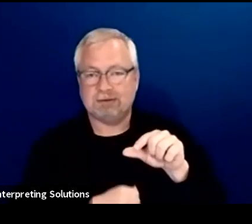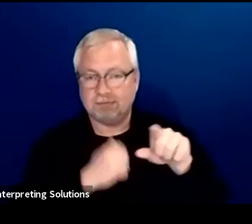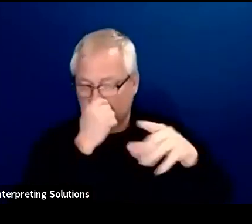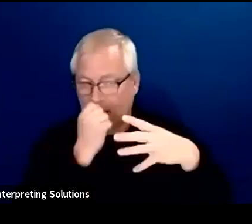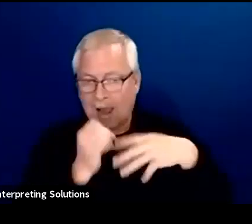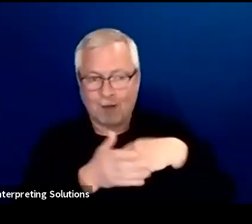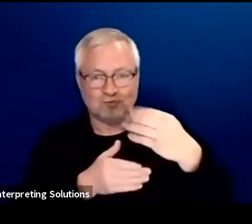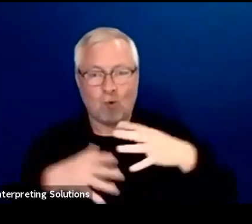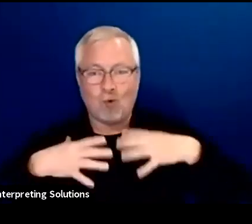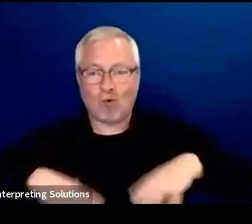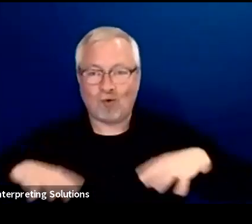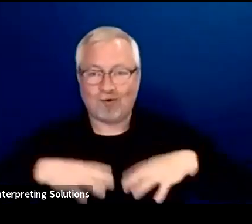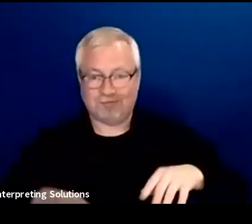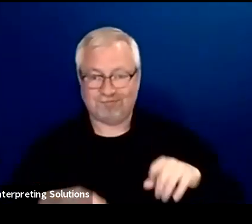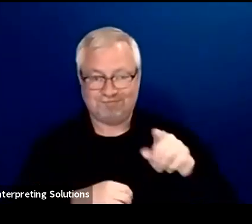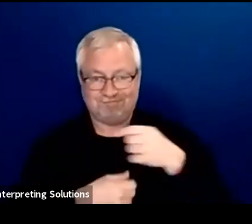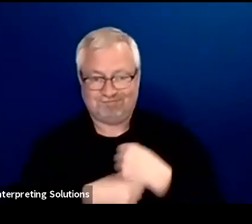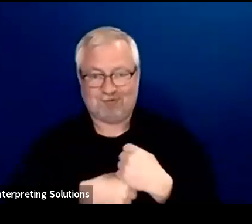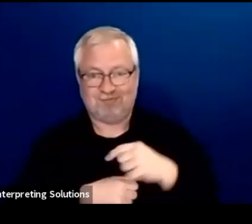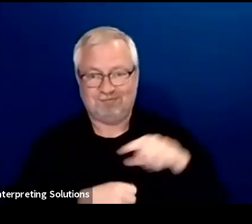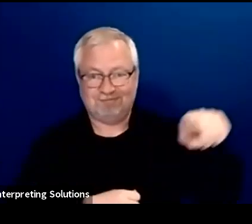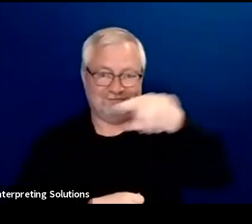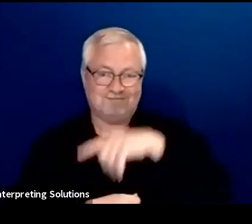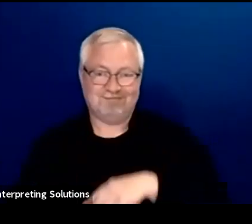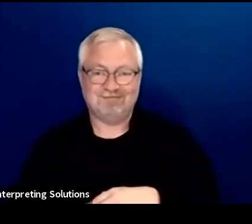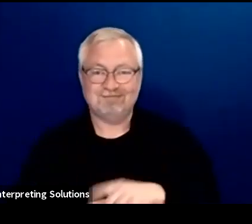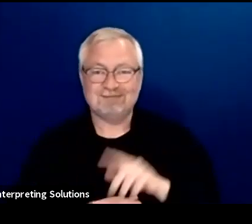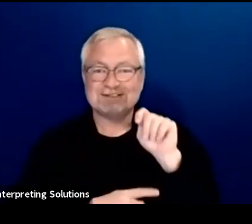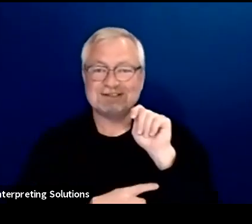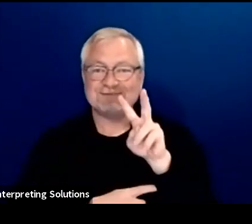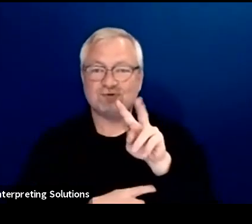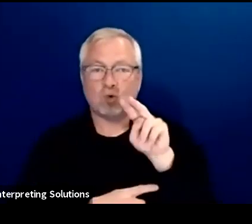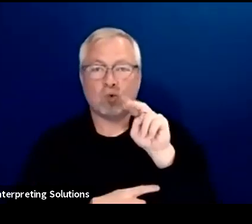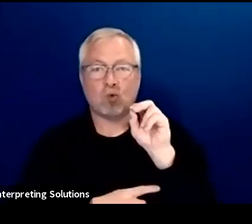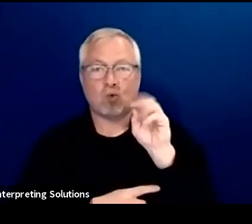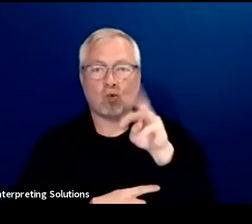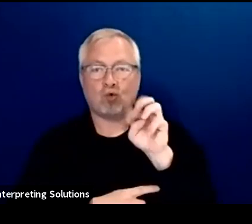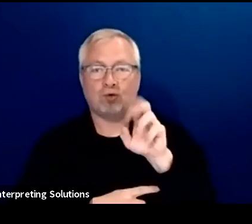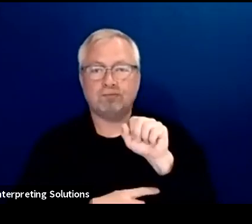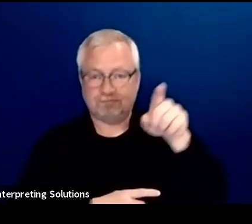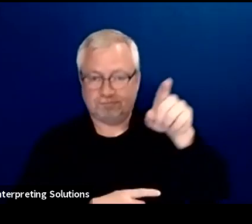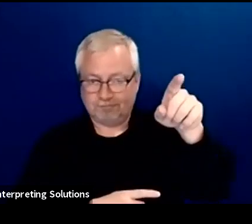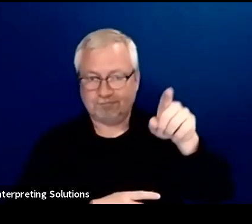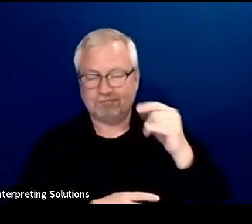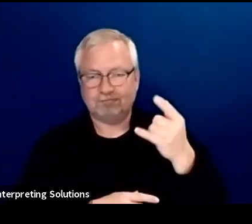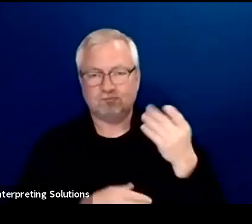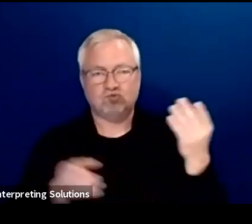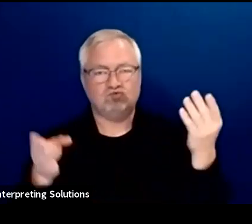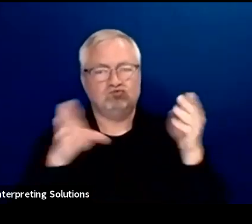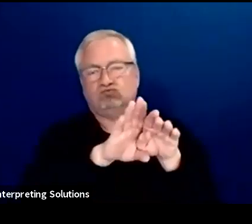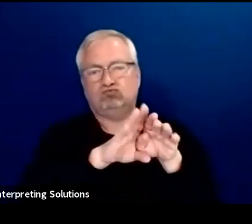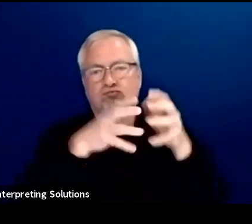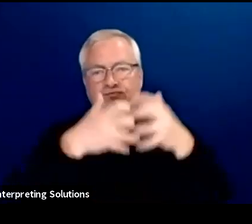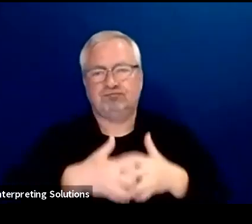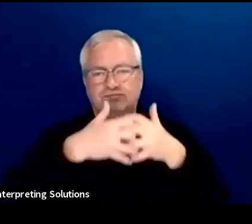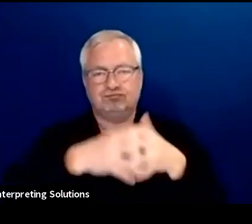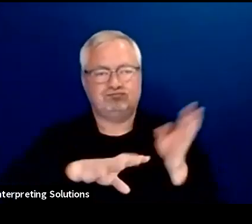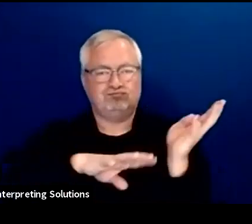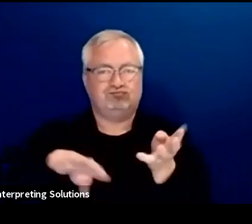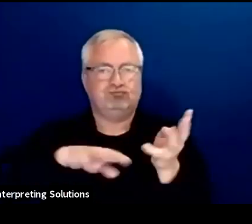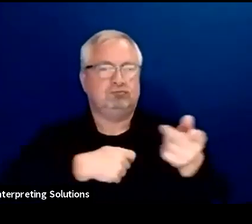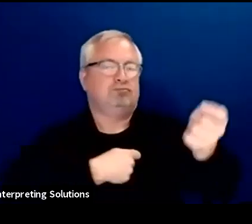Sue Shirkey, the owner up there, and all the crew has shut down their industrial side, and they're now using all their equipment to make face masks,